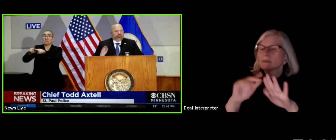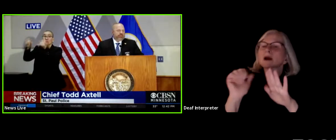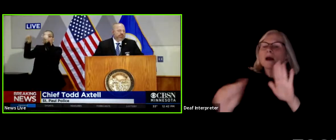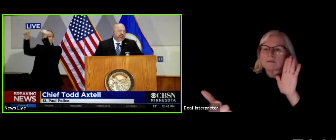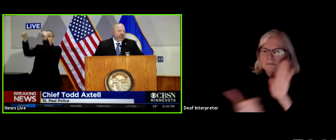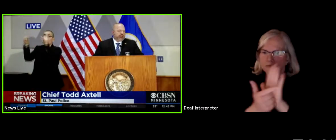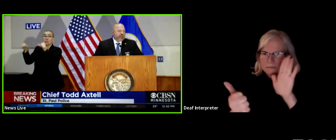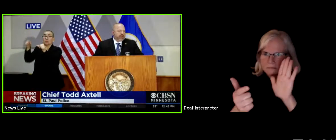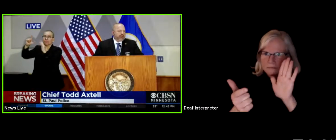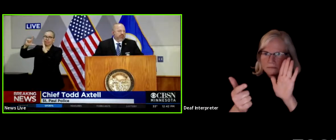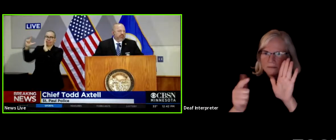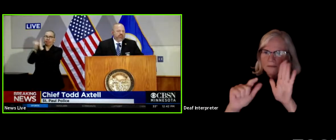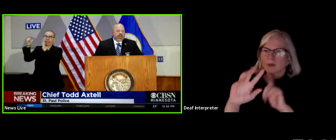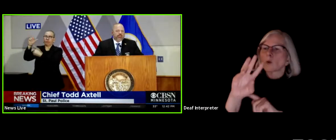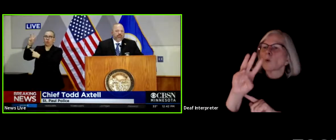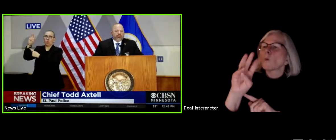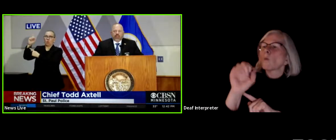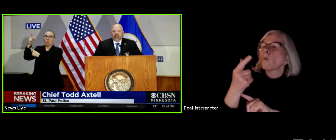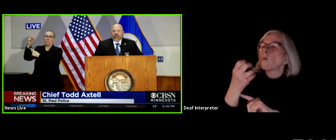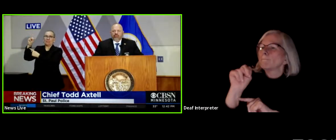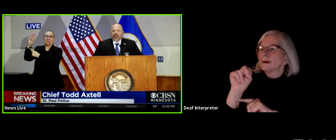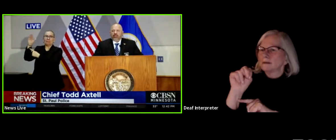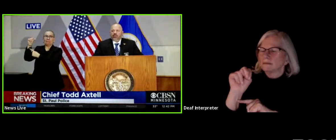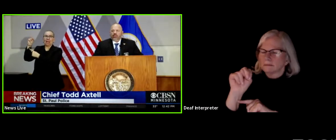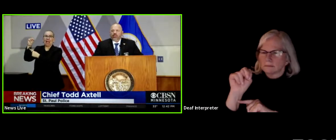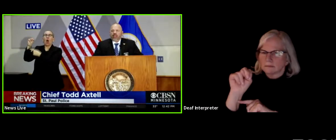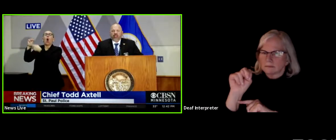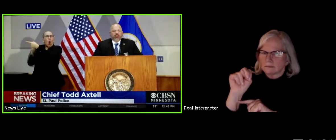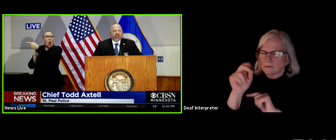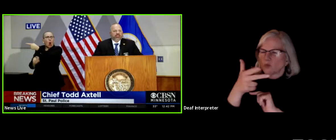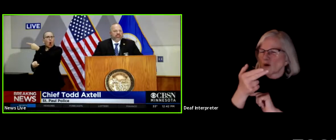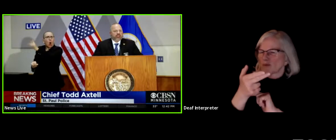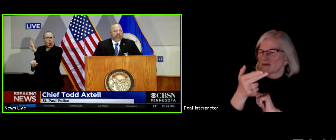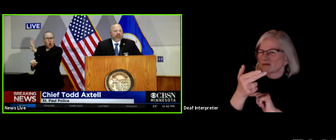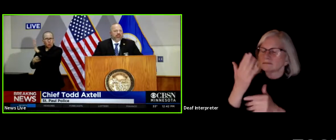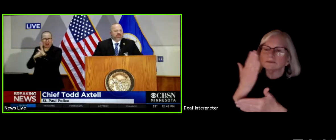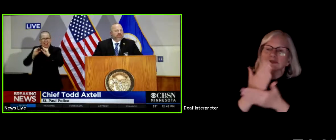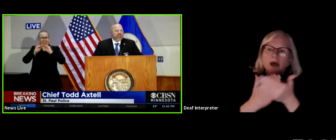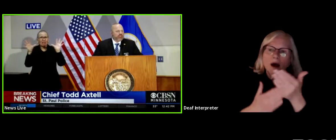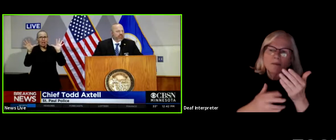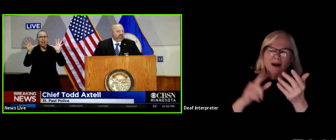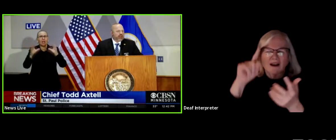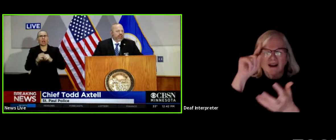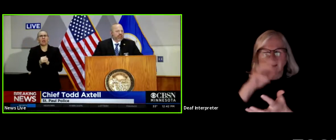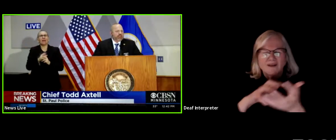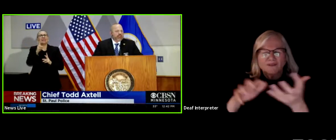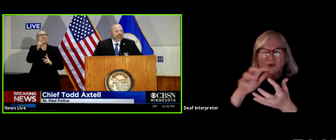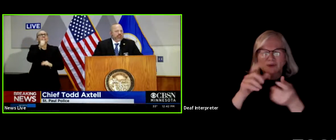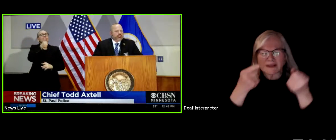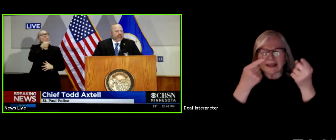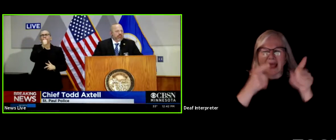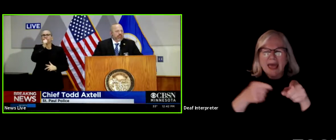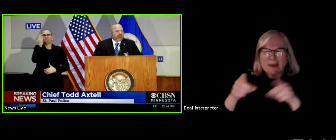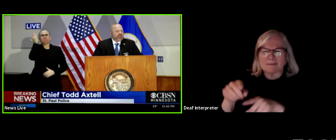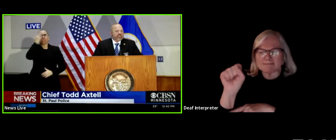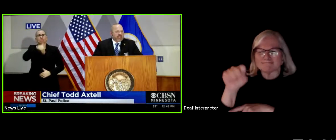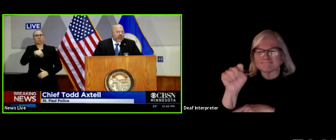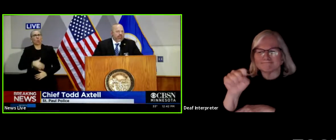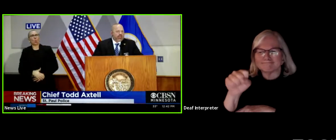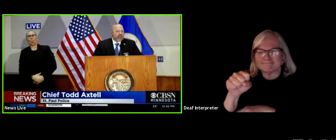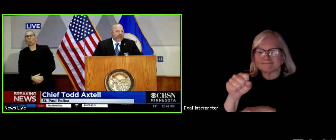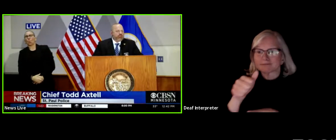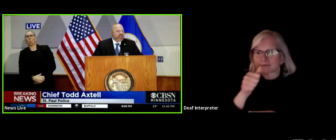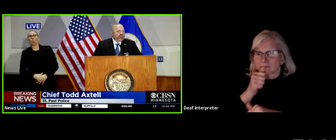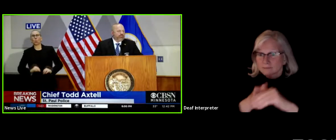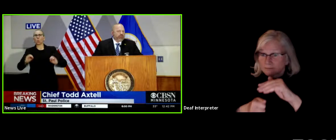some confusion out there, and I think this is a good opportunity to clarify. When we talk about concealed carry, there's no concealed carry in the state of Minnesota. It's